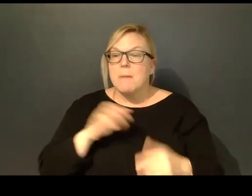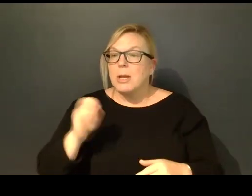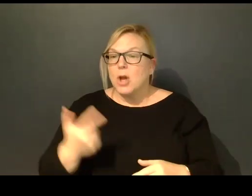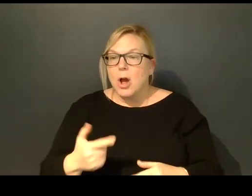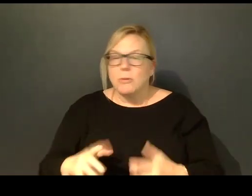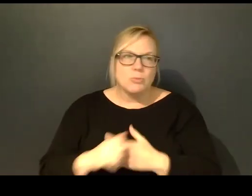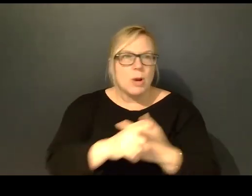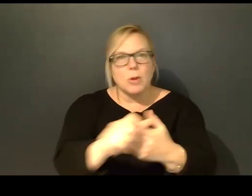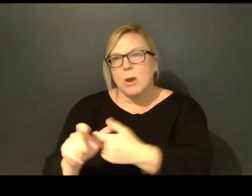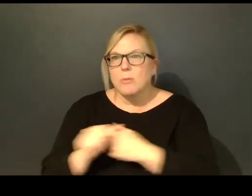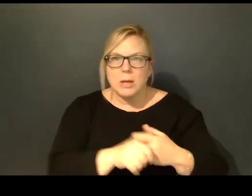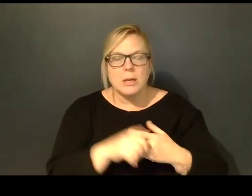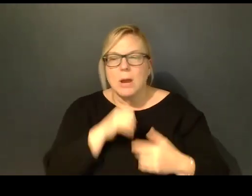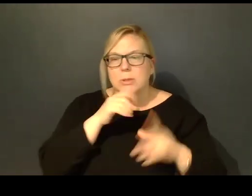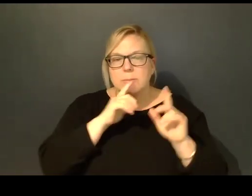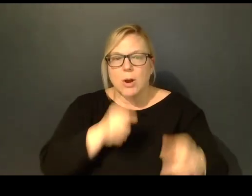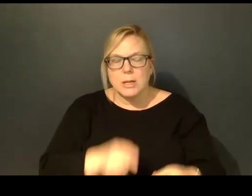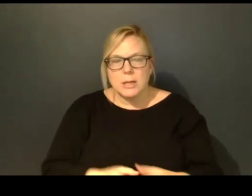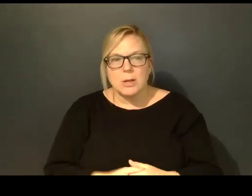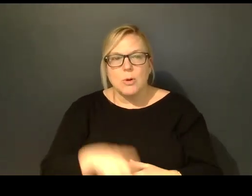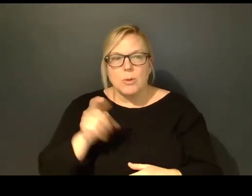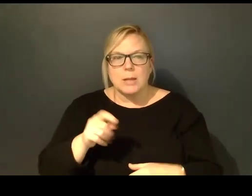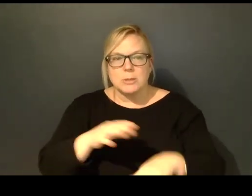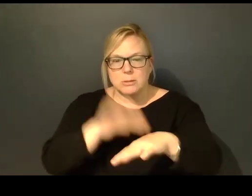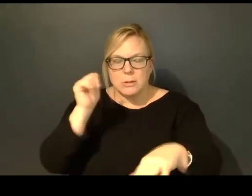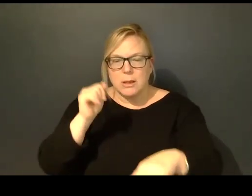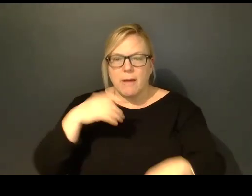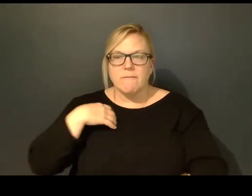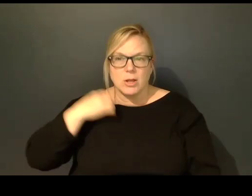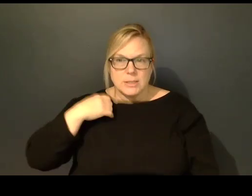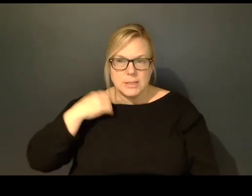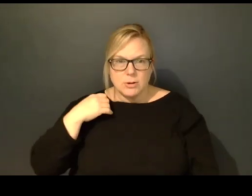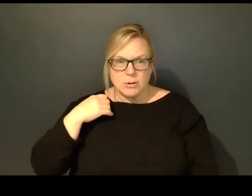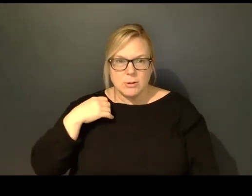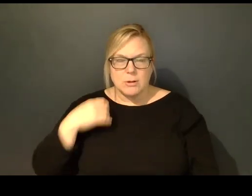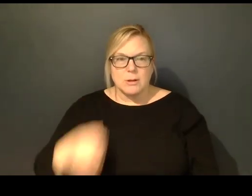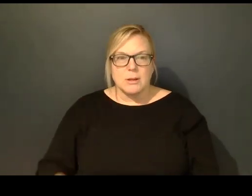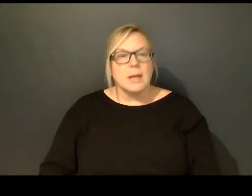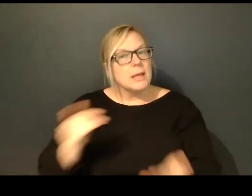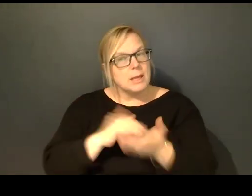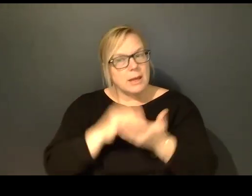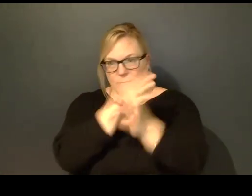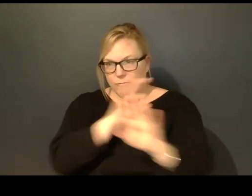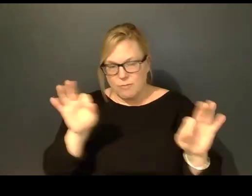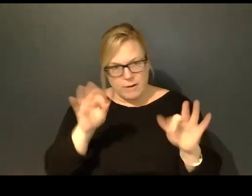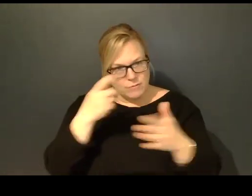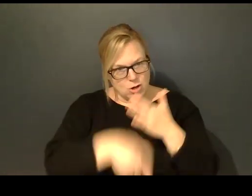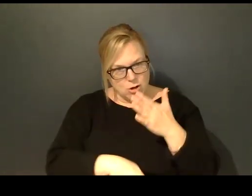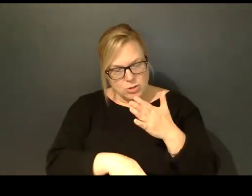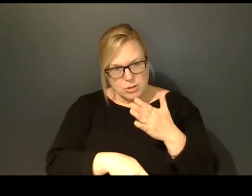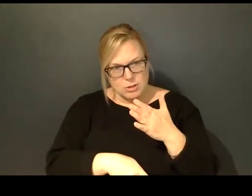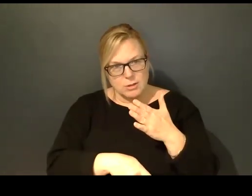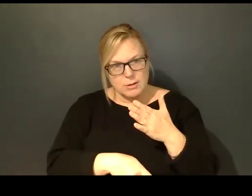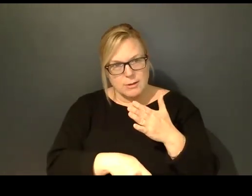things and having the best time of her life. So we actually had to call a volunteer. Again, this is free of charge. And my